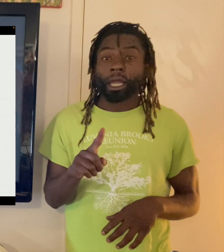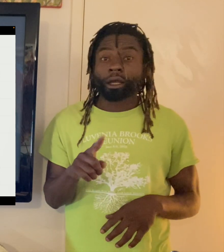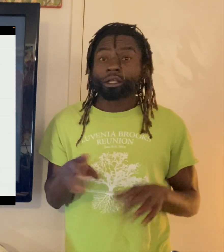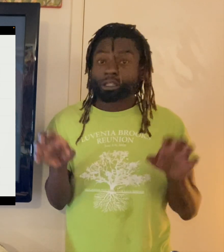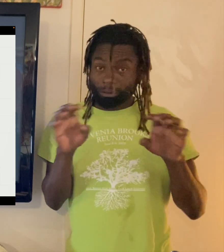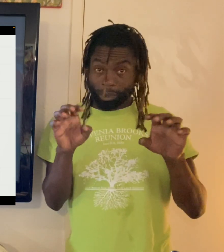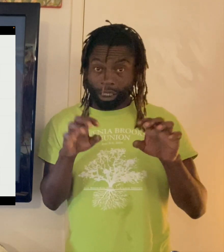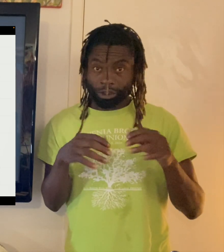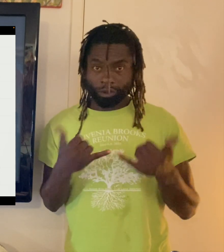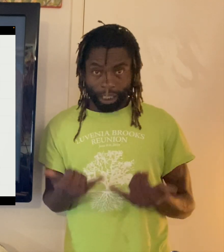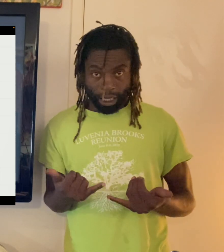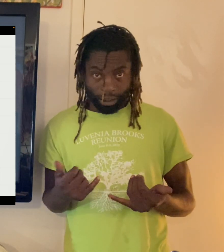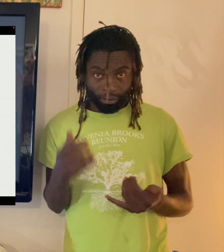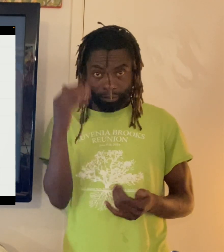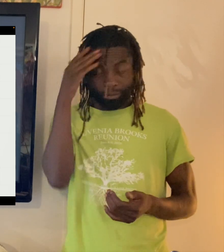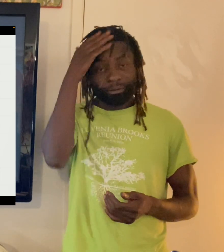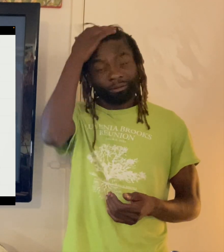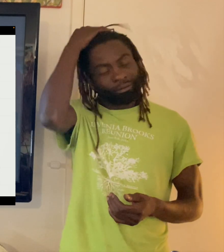monster now?